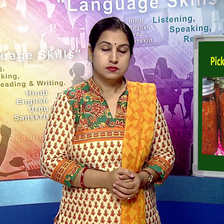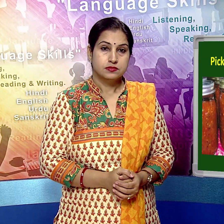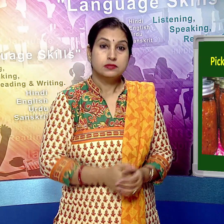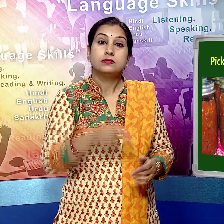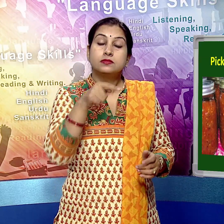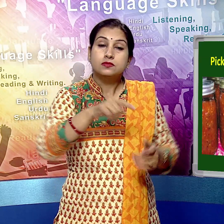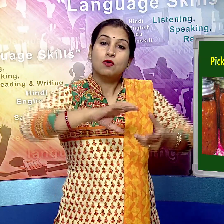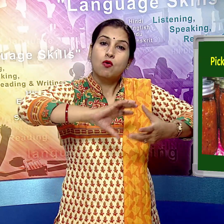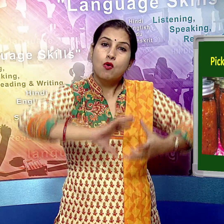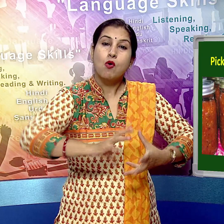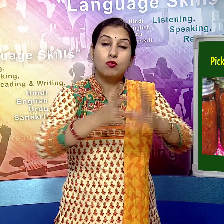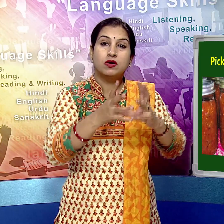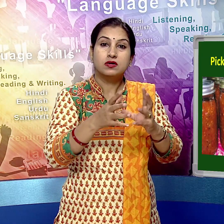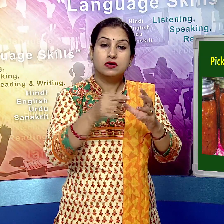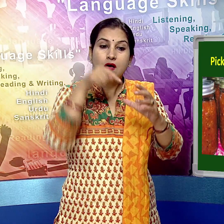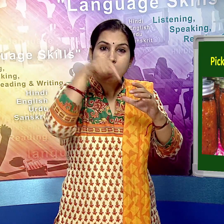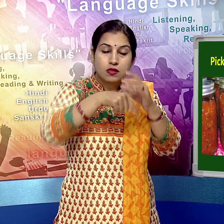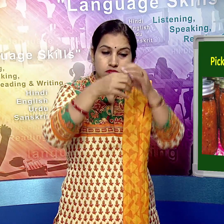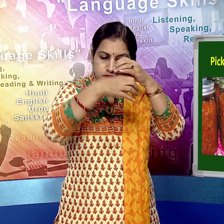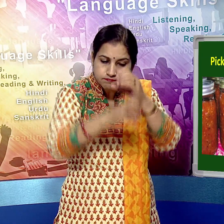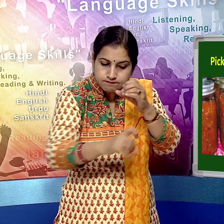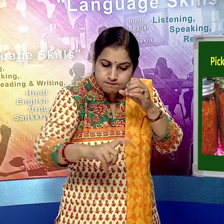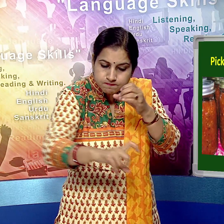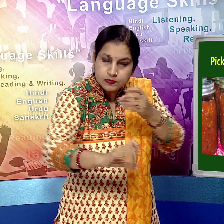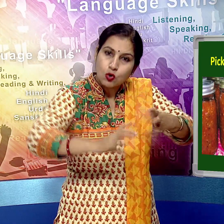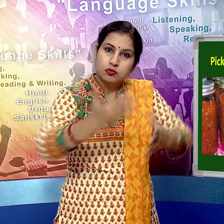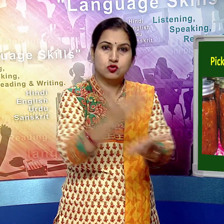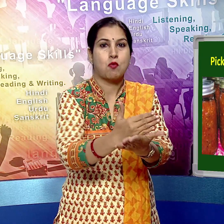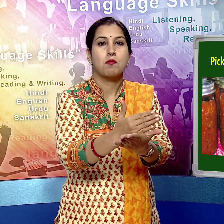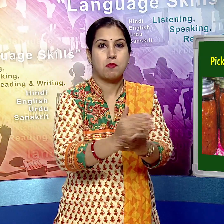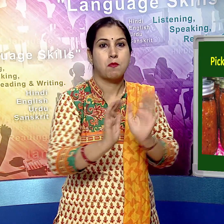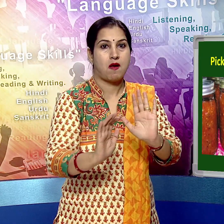thus preventing the growth of microorganisms.